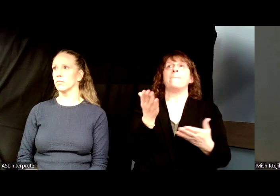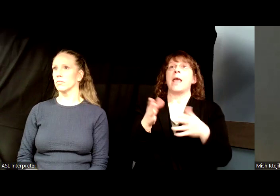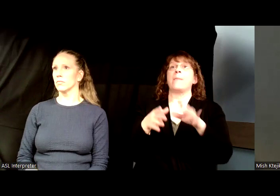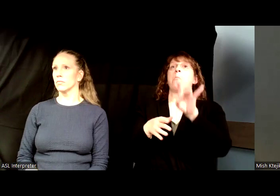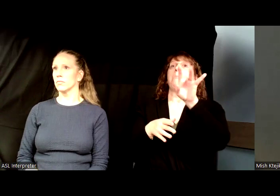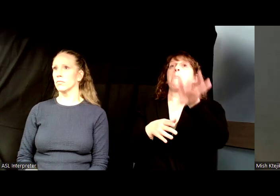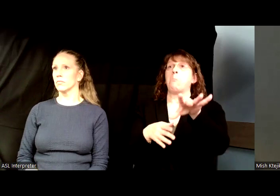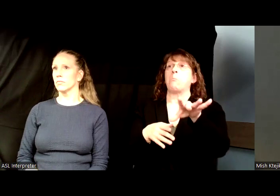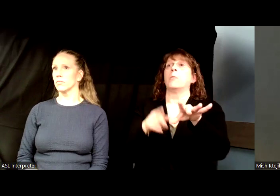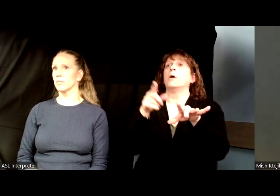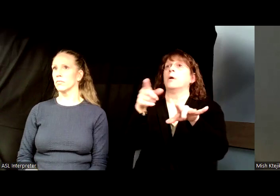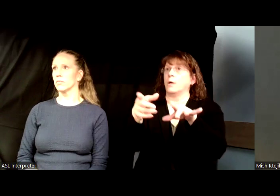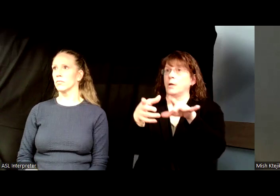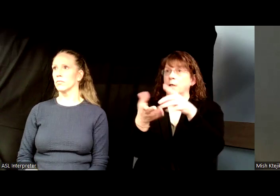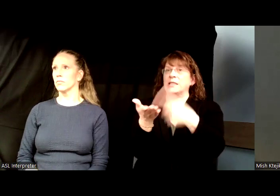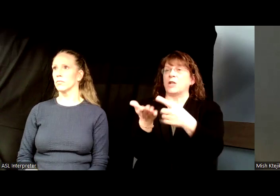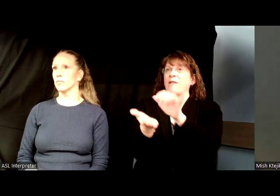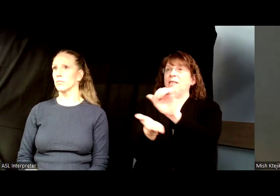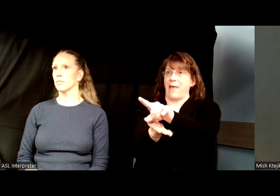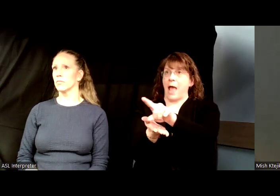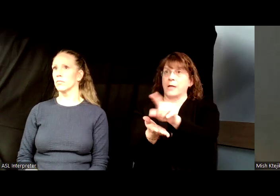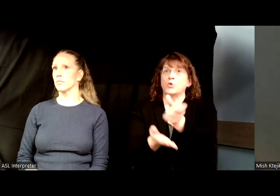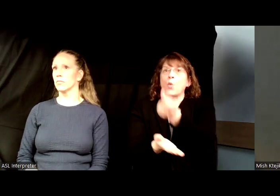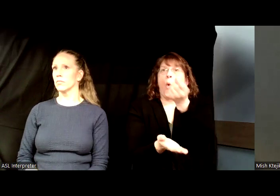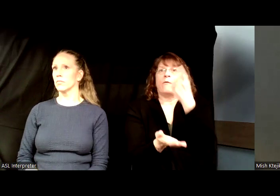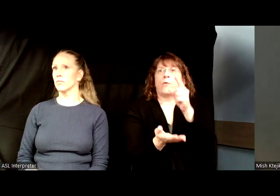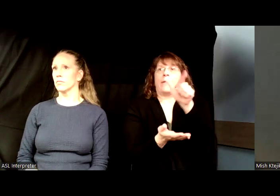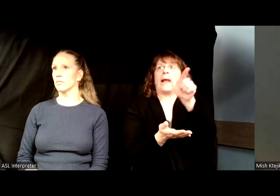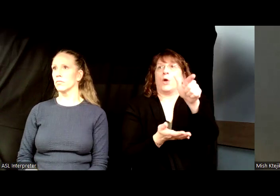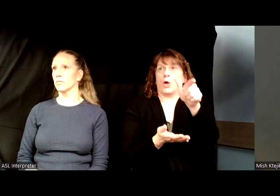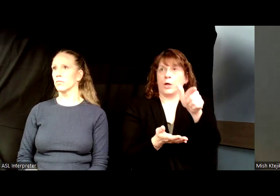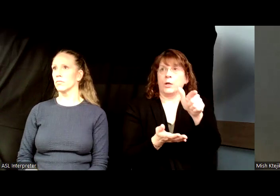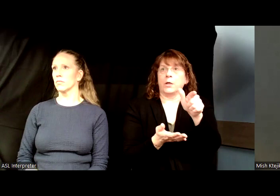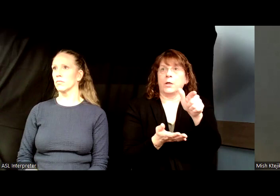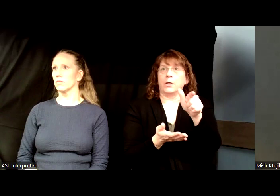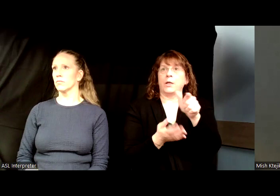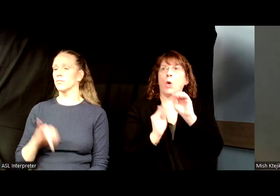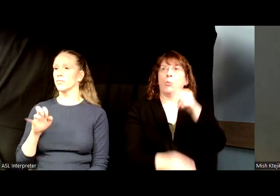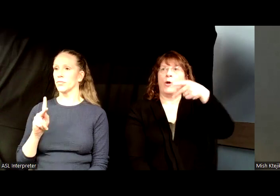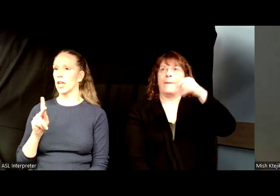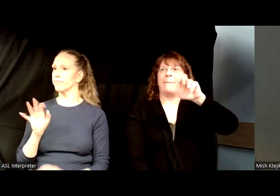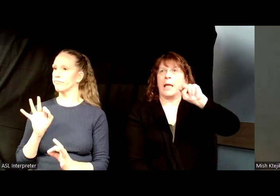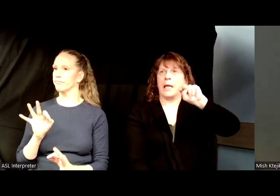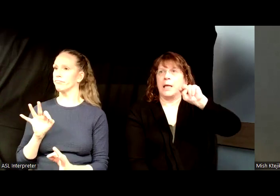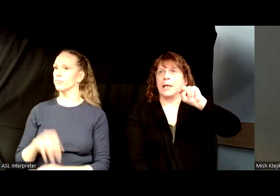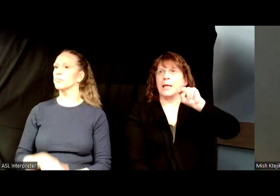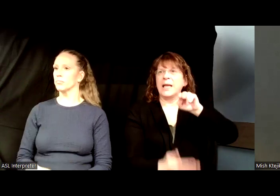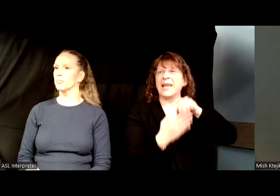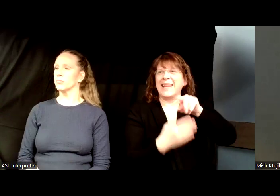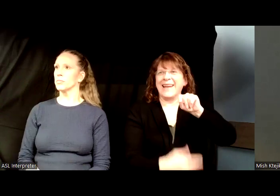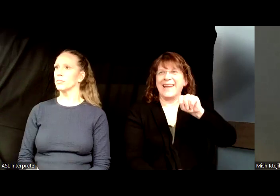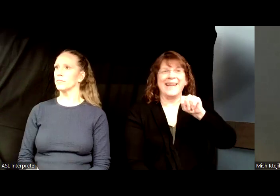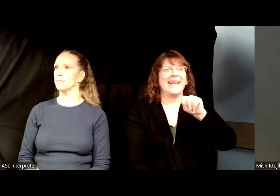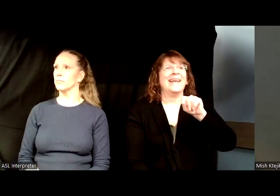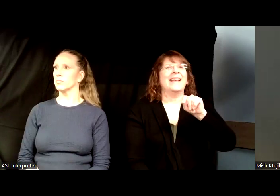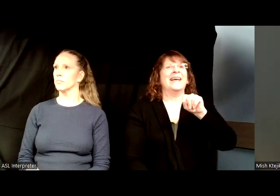rulings. And we can discuss this later. We'll put that on hold to put